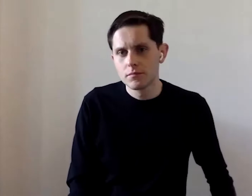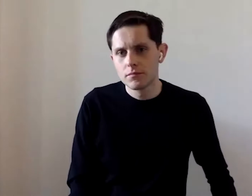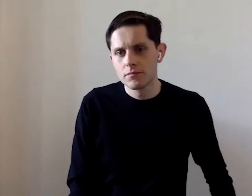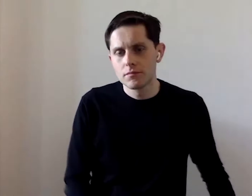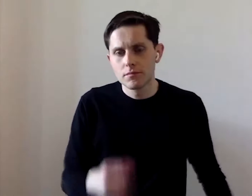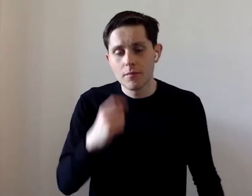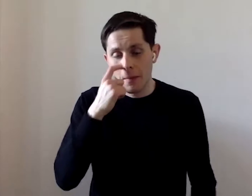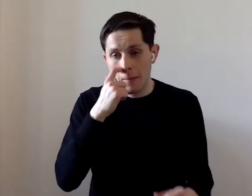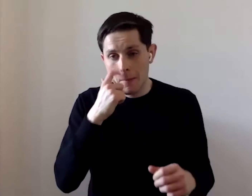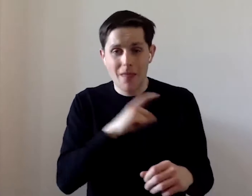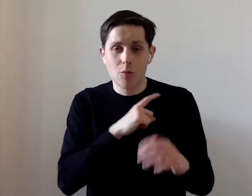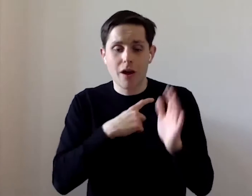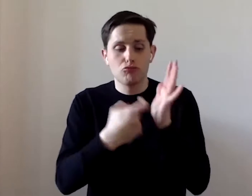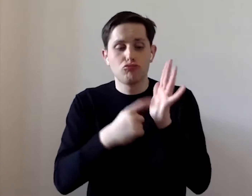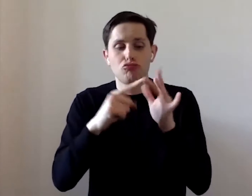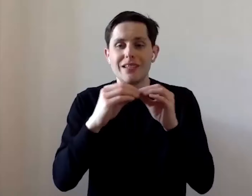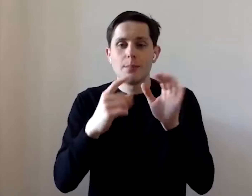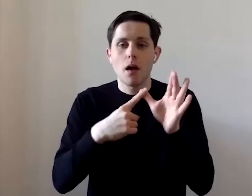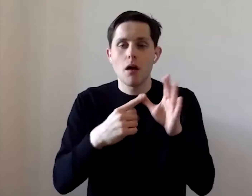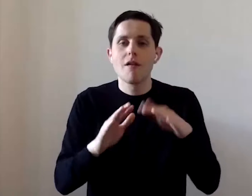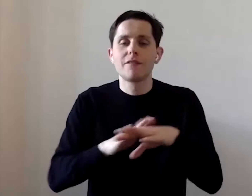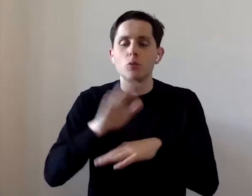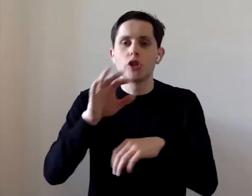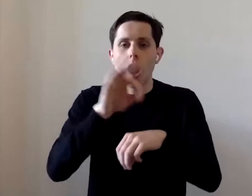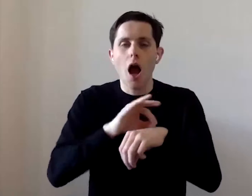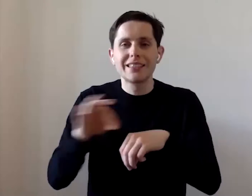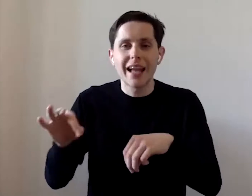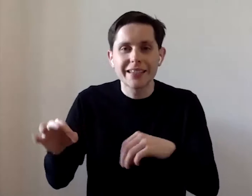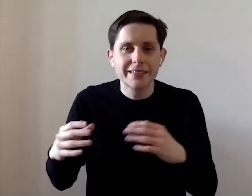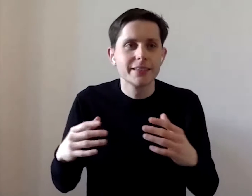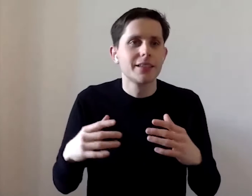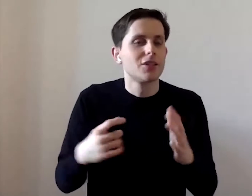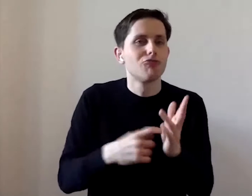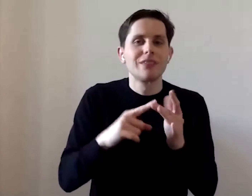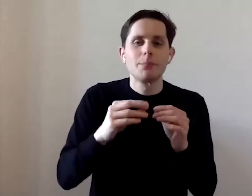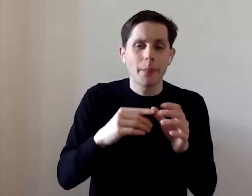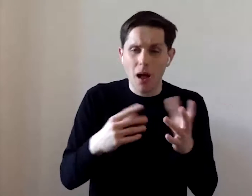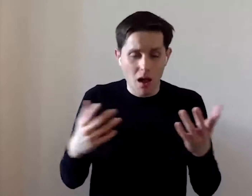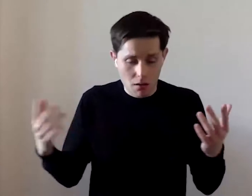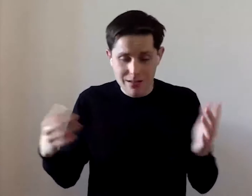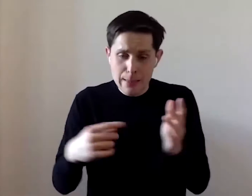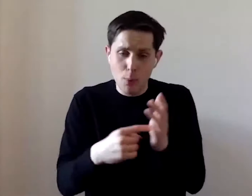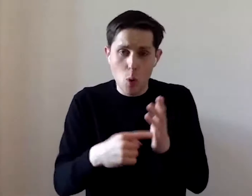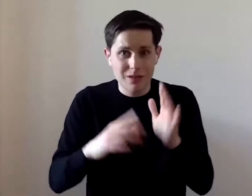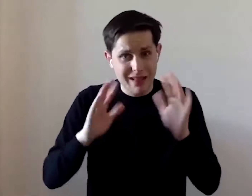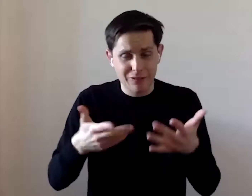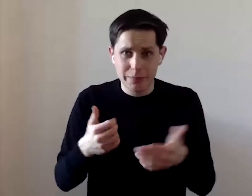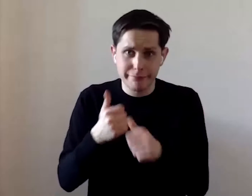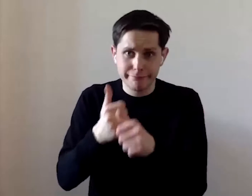And I think that's where, you know, I think things like RIBA Future Architects and RIBA